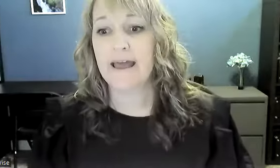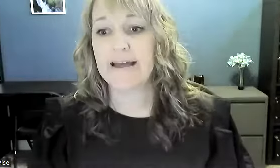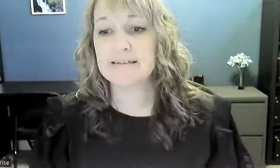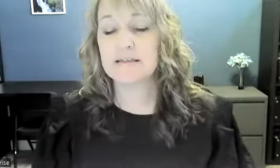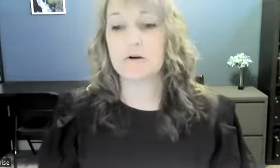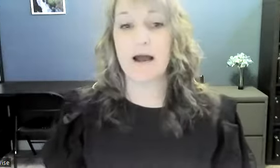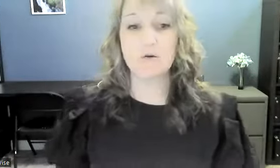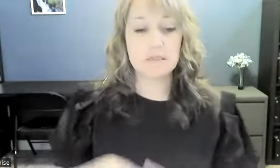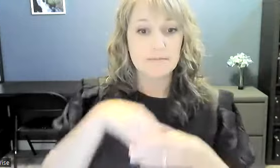Exit or out.